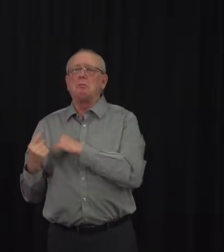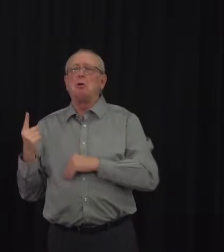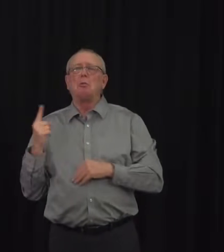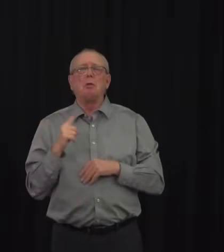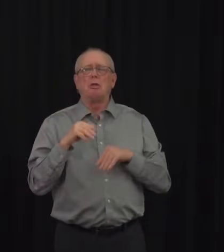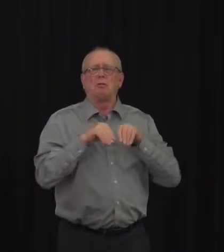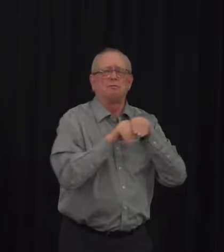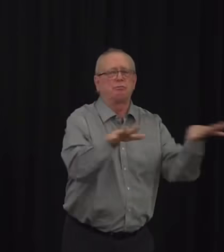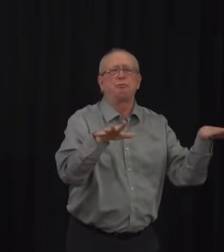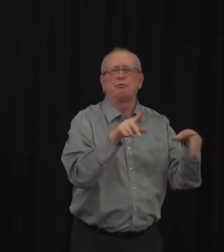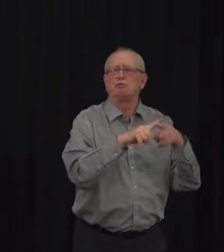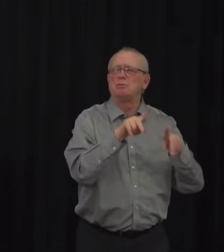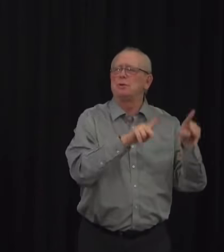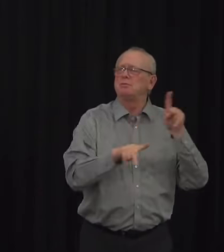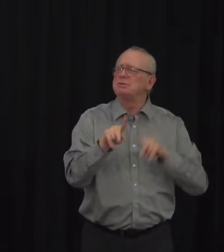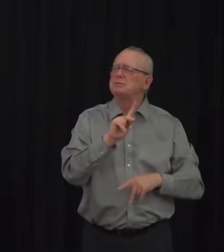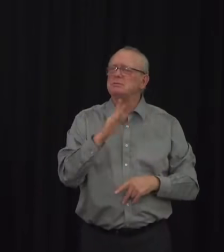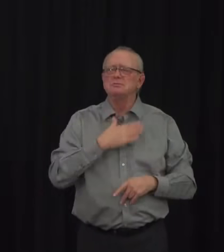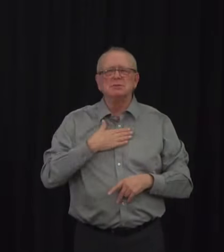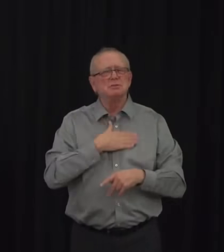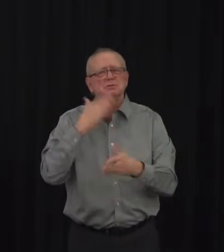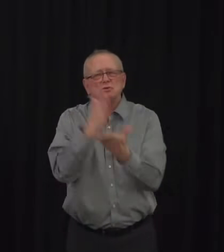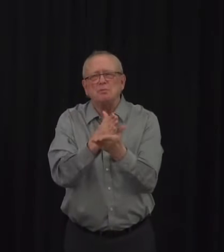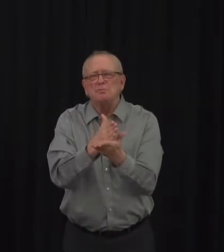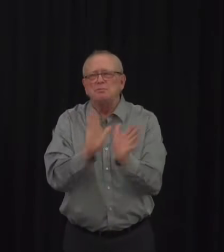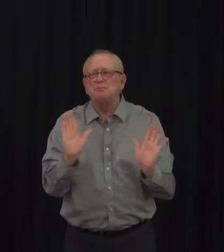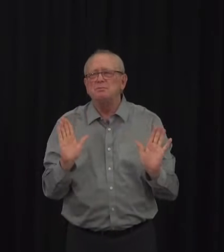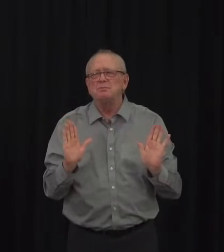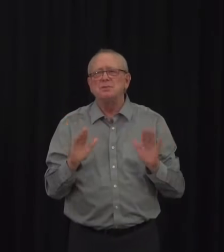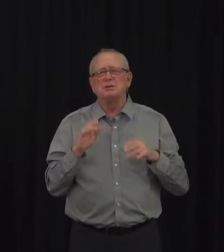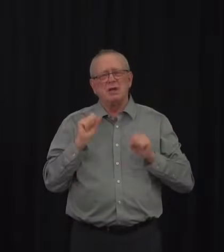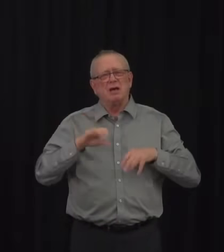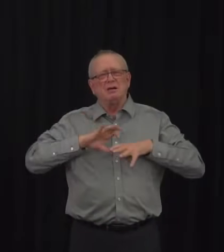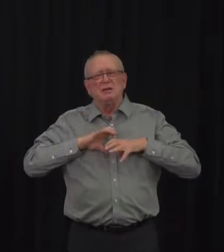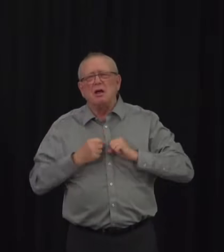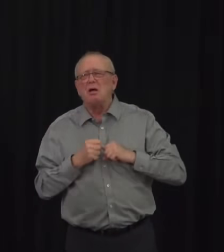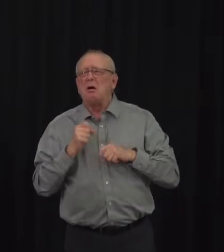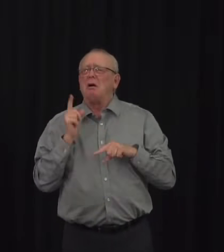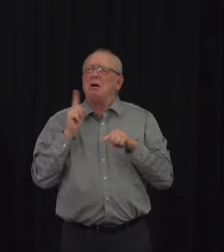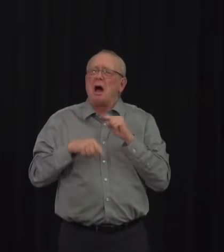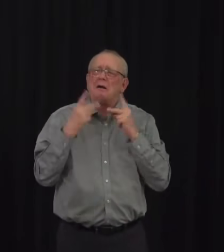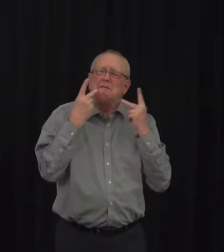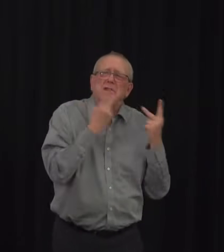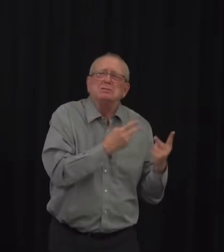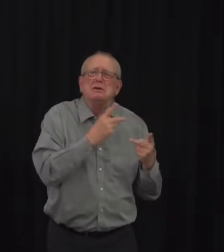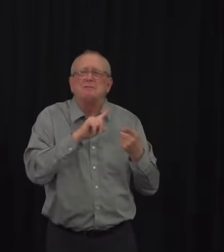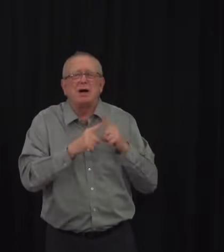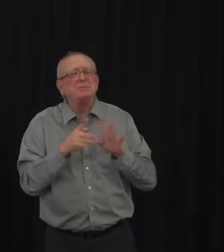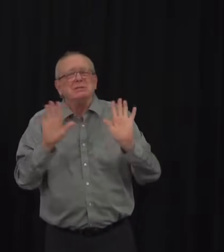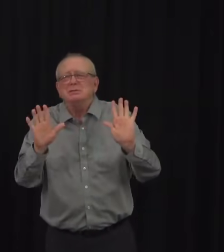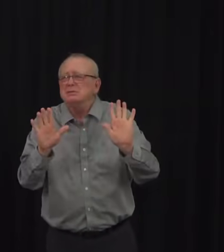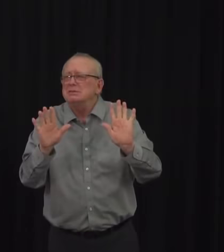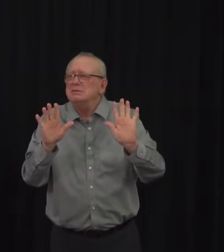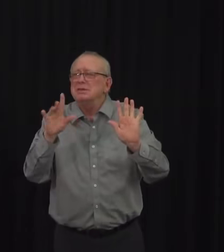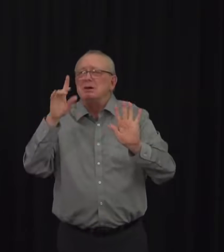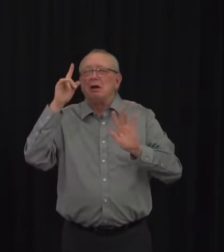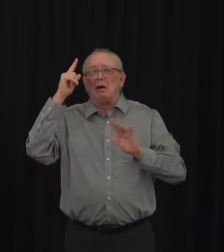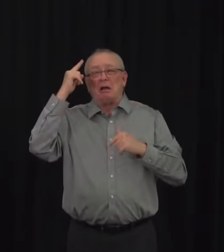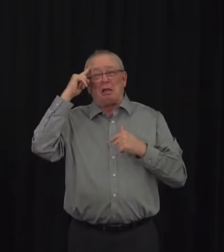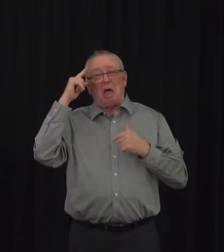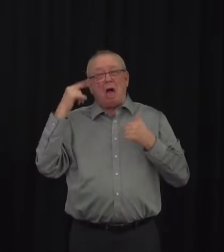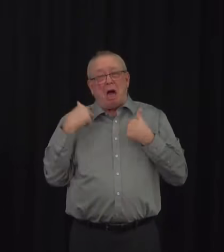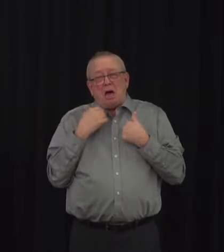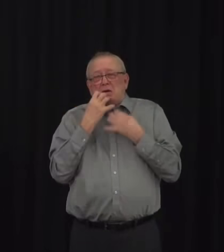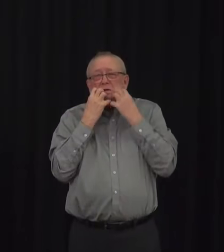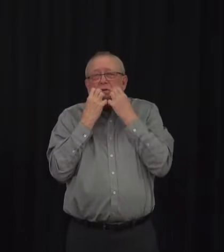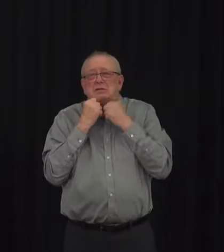hard to not be able to see a loved one or accompany them to hospital, but we must all think beyond ourselves right now.